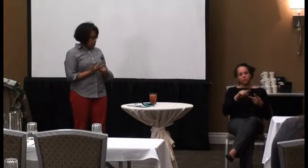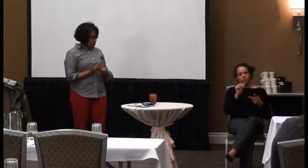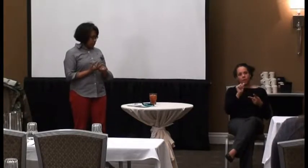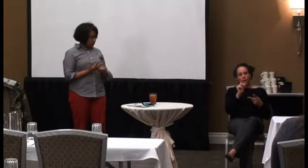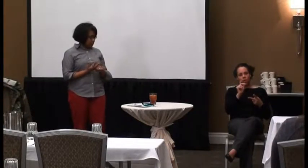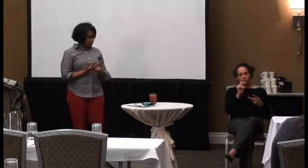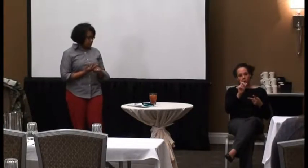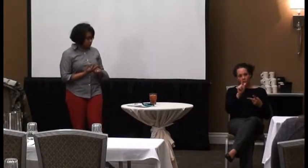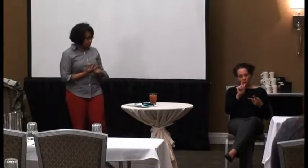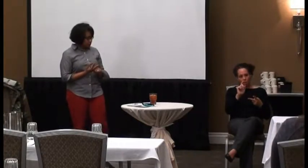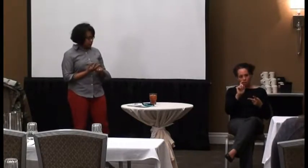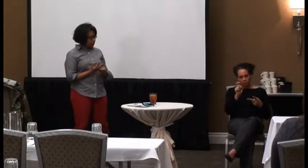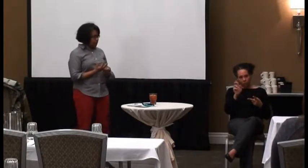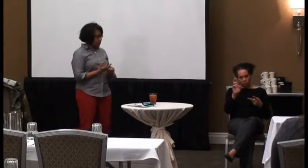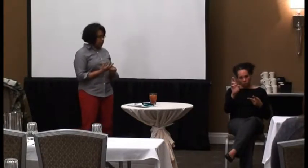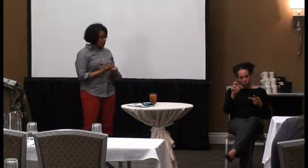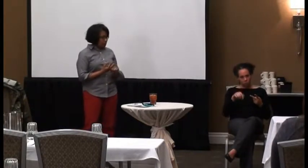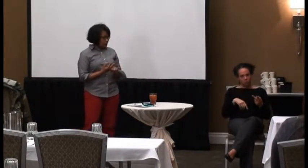Adderall XR,